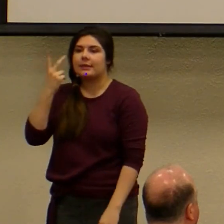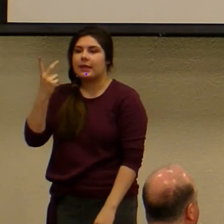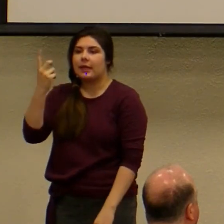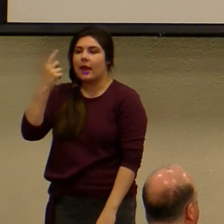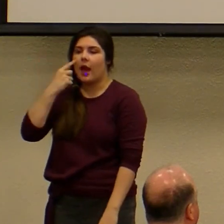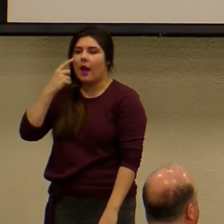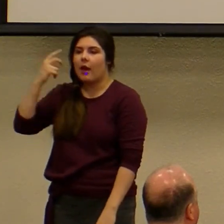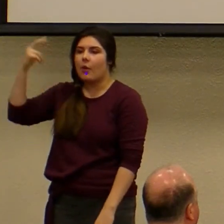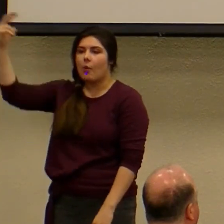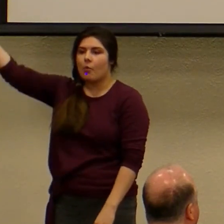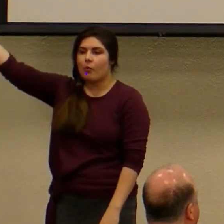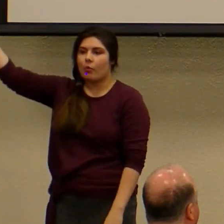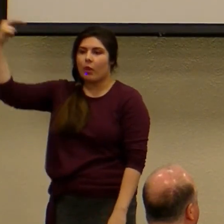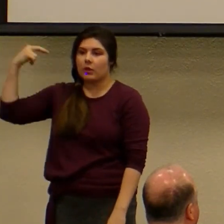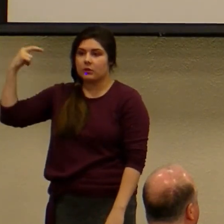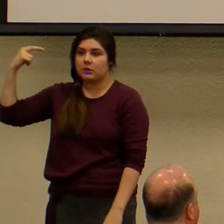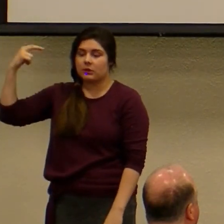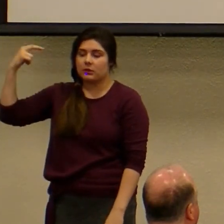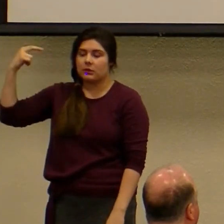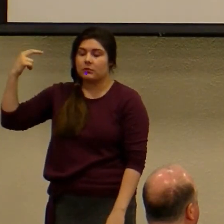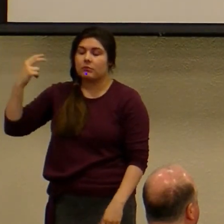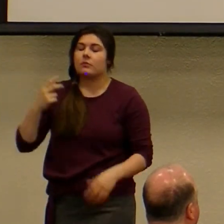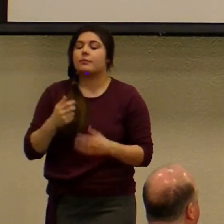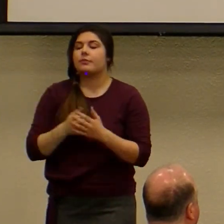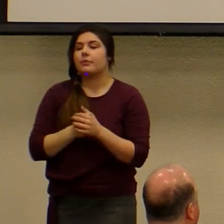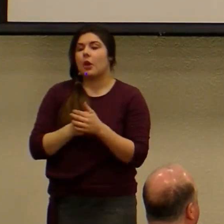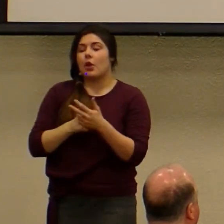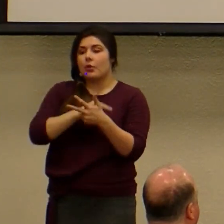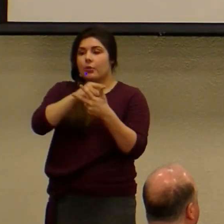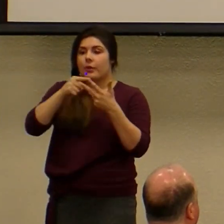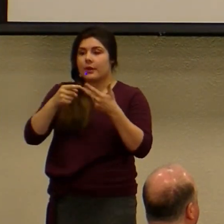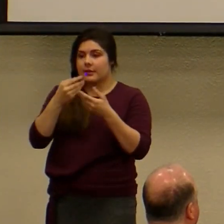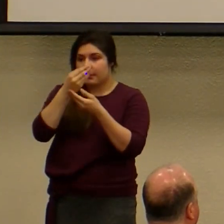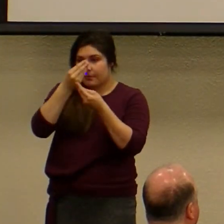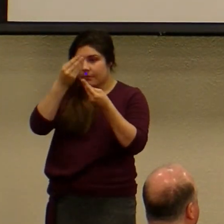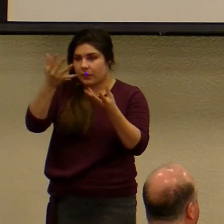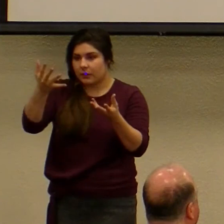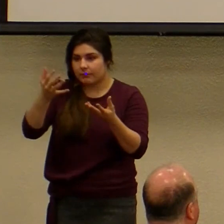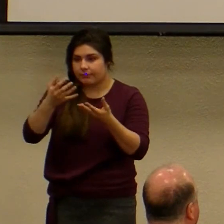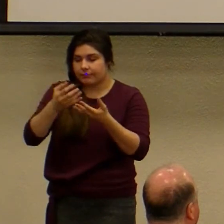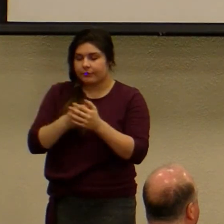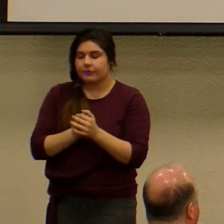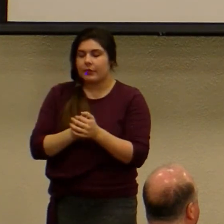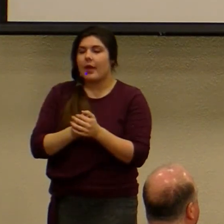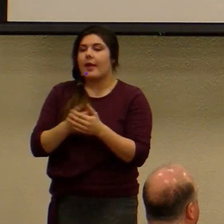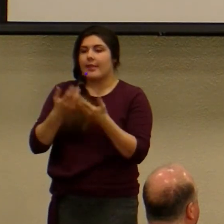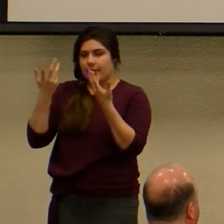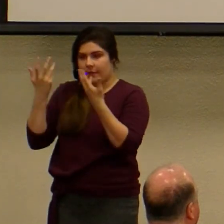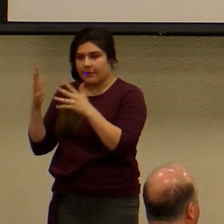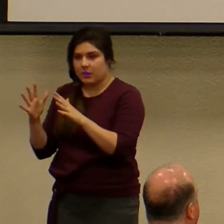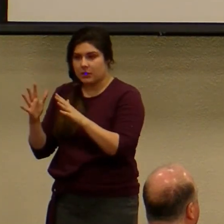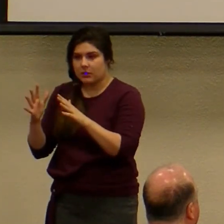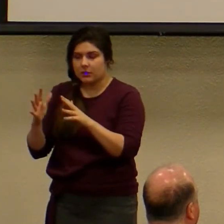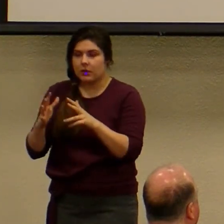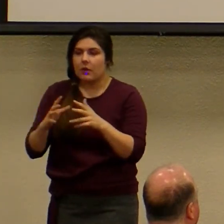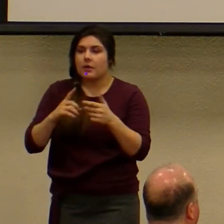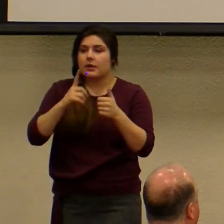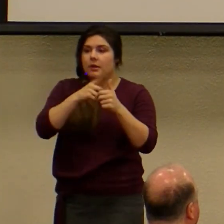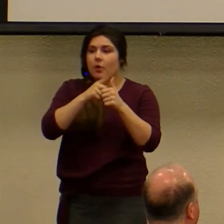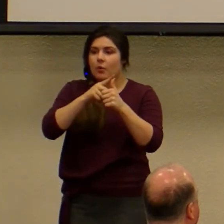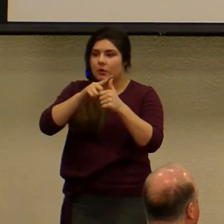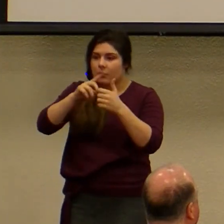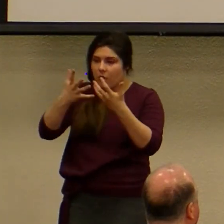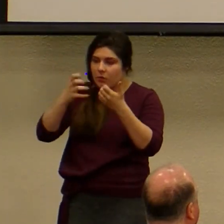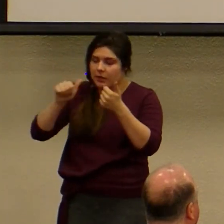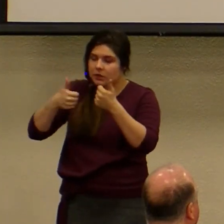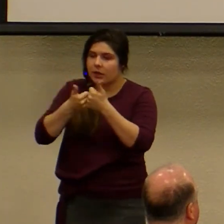So what? 3 things I want to give you and I'm going to land. Number 1, I want to challenge you.